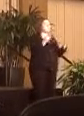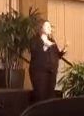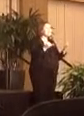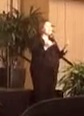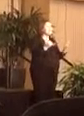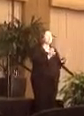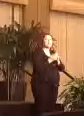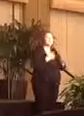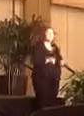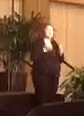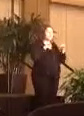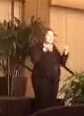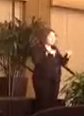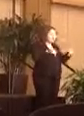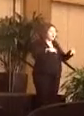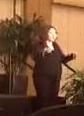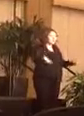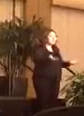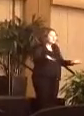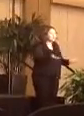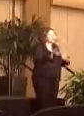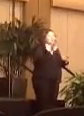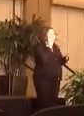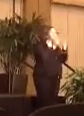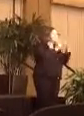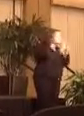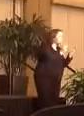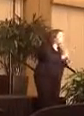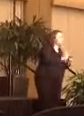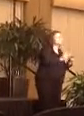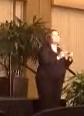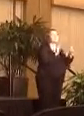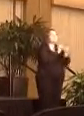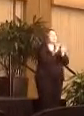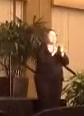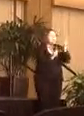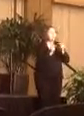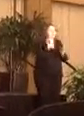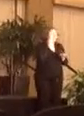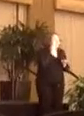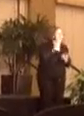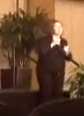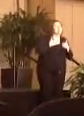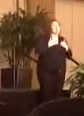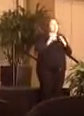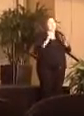is fantastic, which I love. And I get to see things that I would never see and go to bathhouses and stuff. But